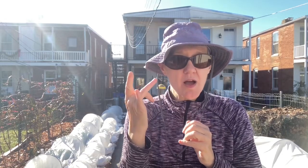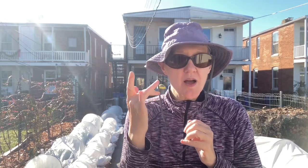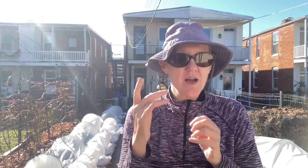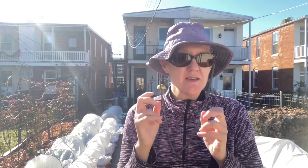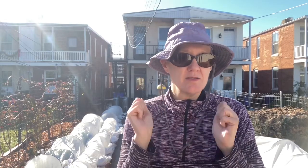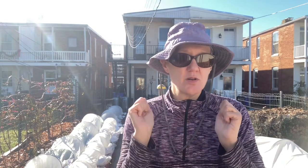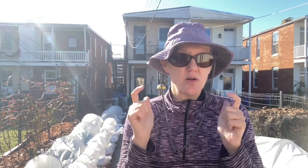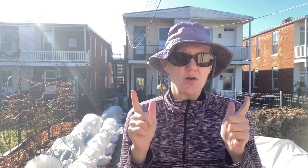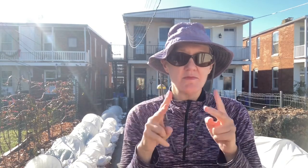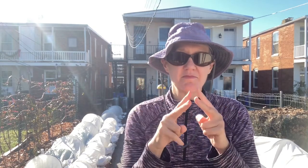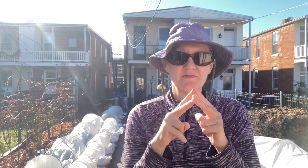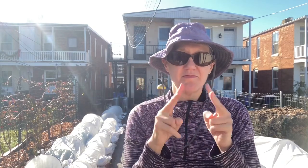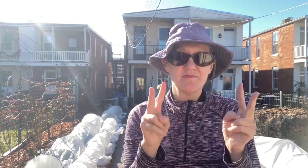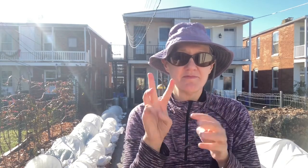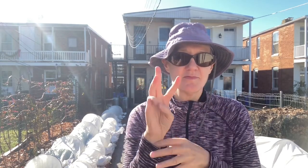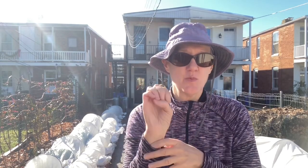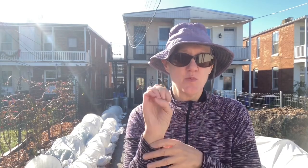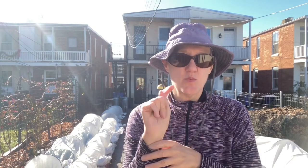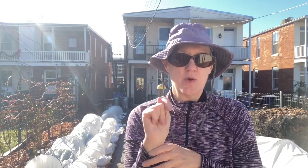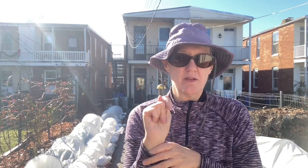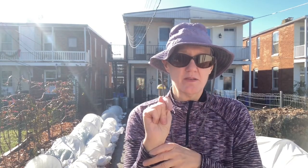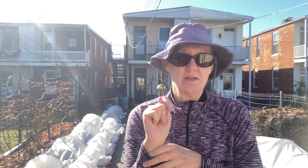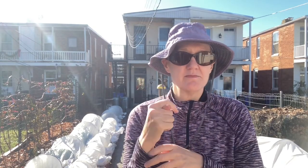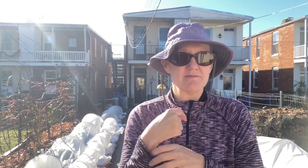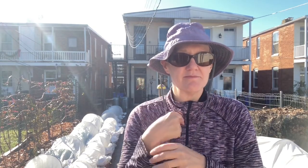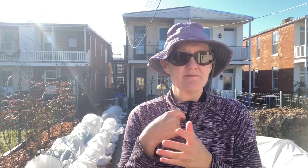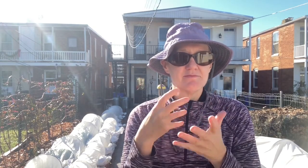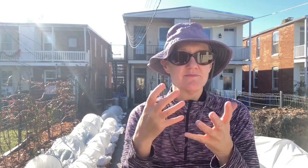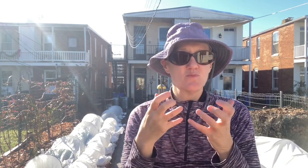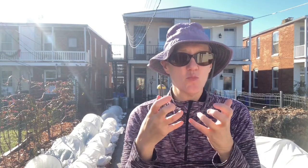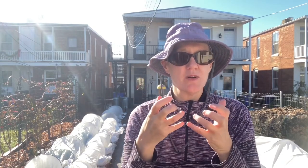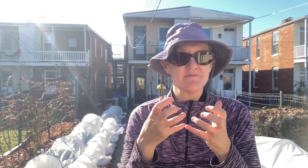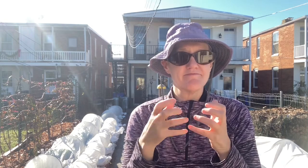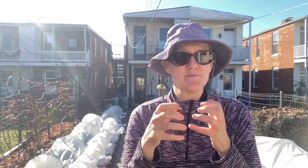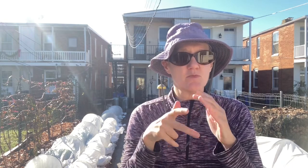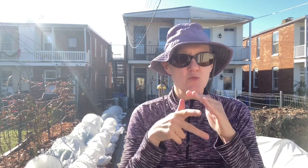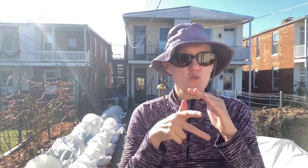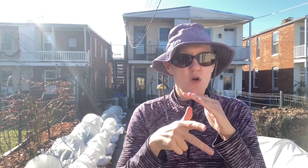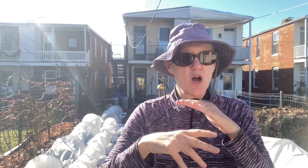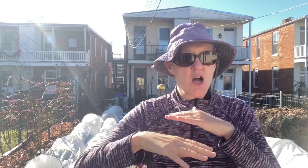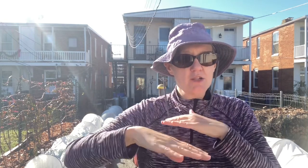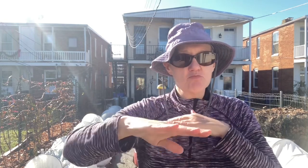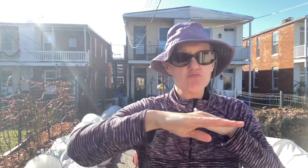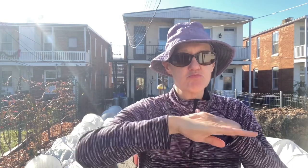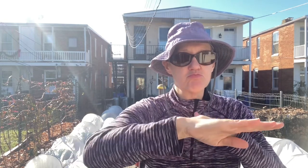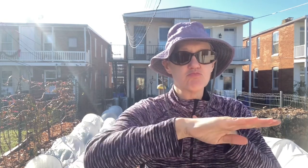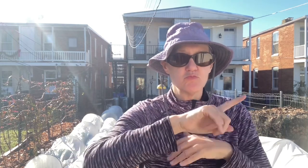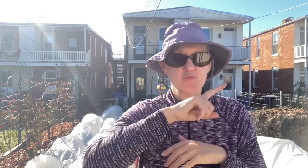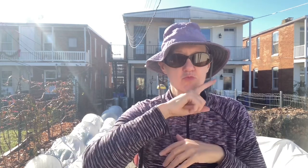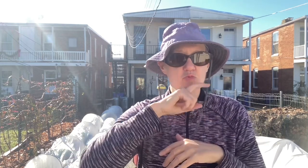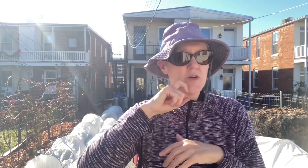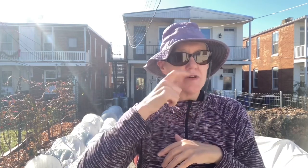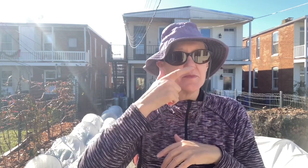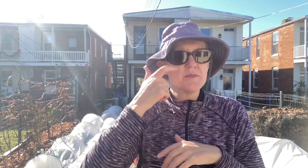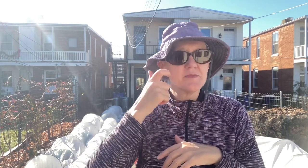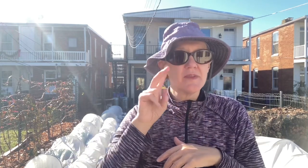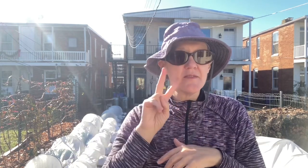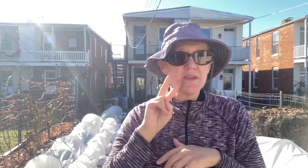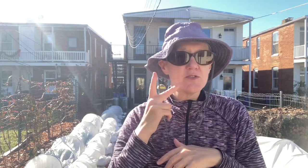We're going to take them both off because they're all really wet. I'm going to lay them out in the garage to let them